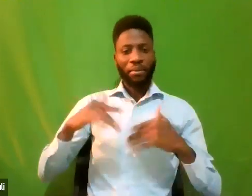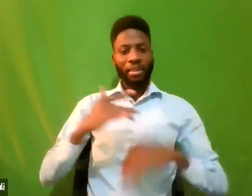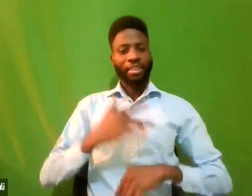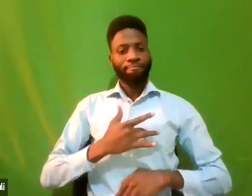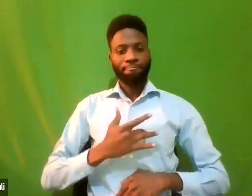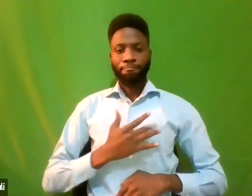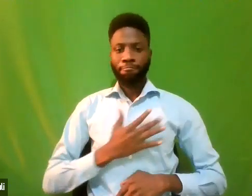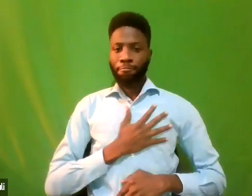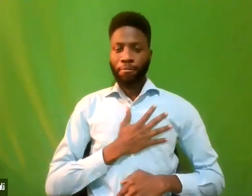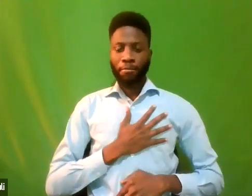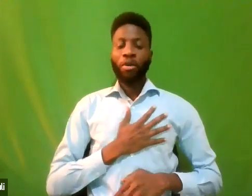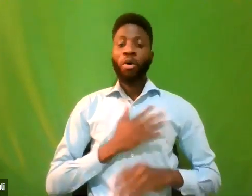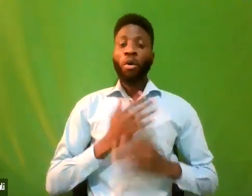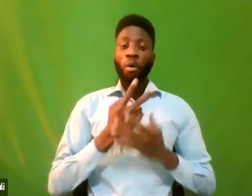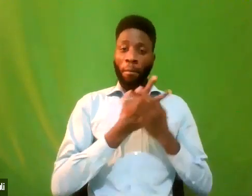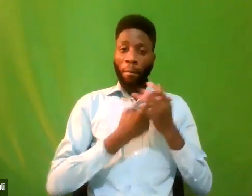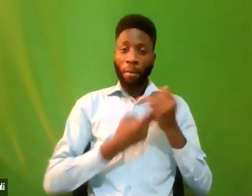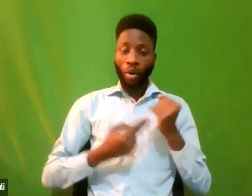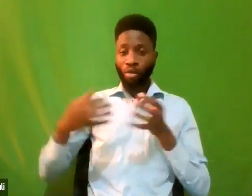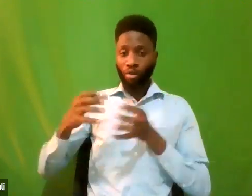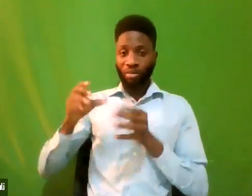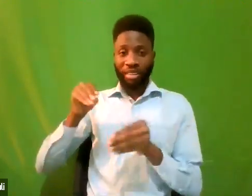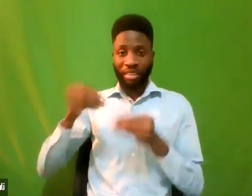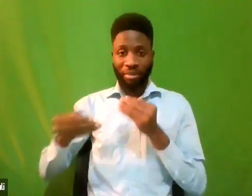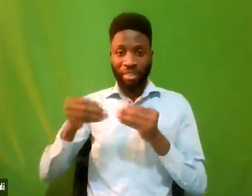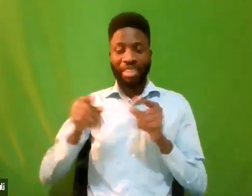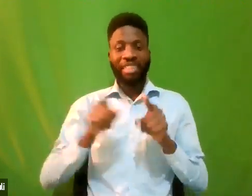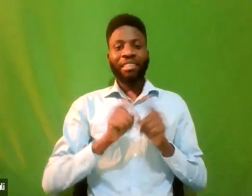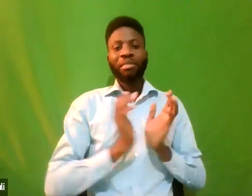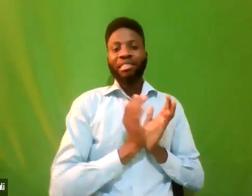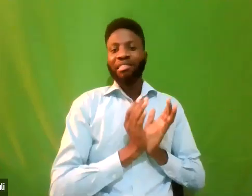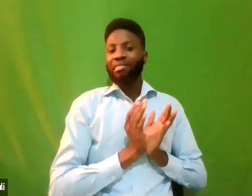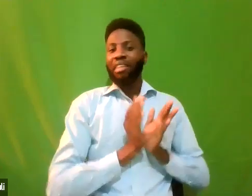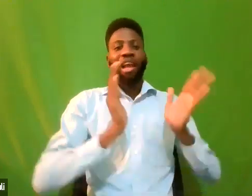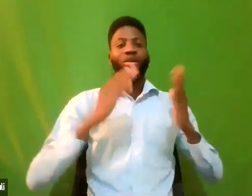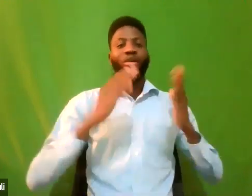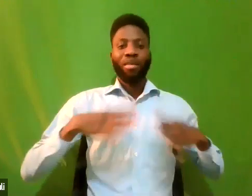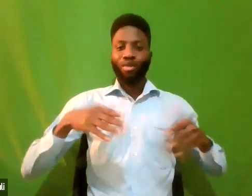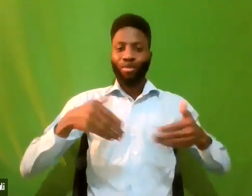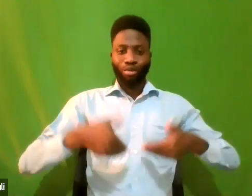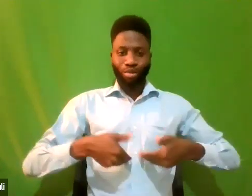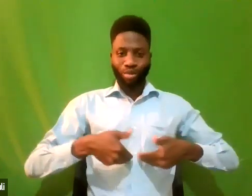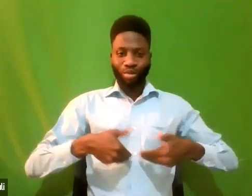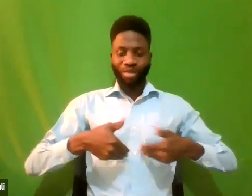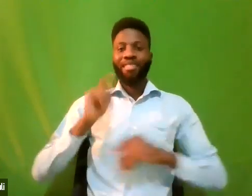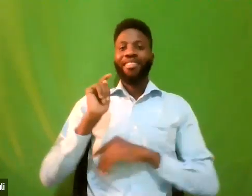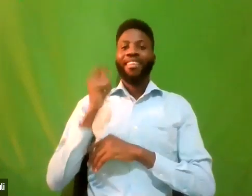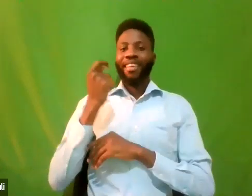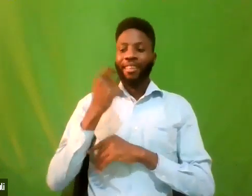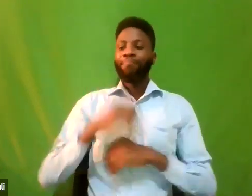the disability and the general community, the youth of this republic. And I am so honored